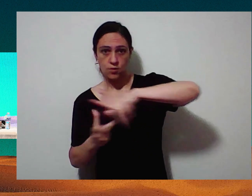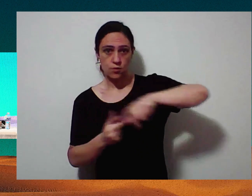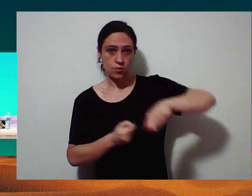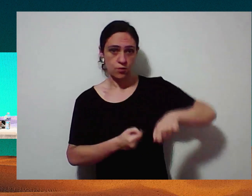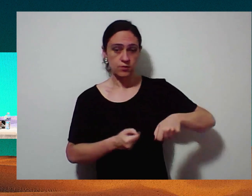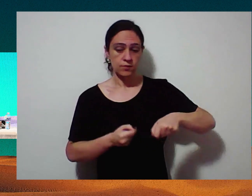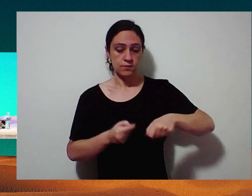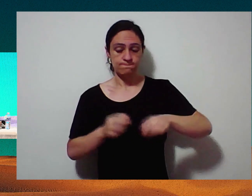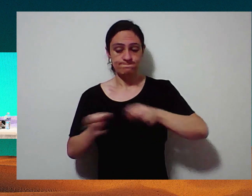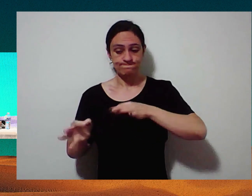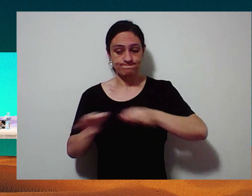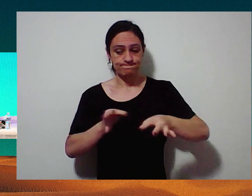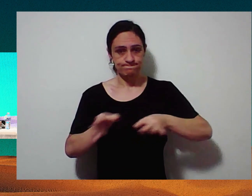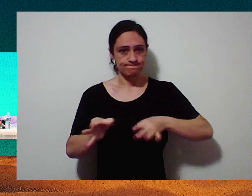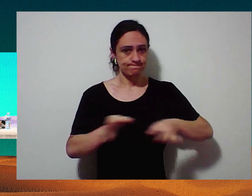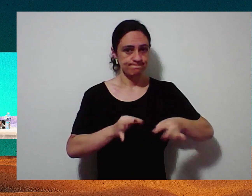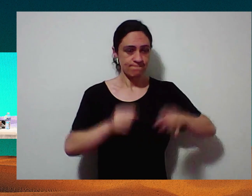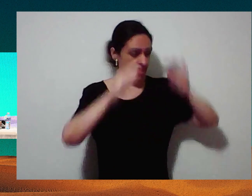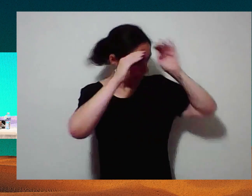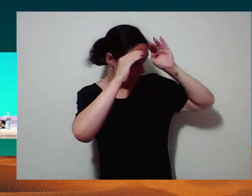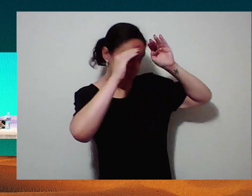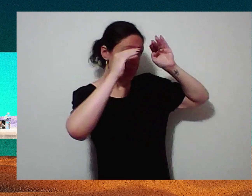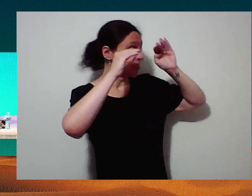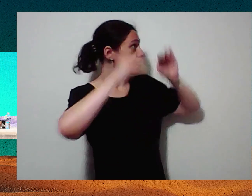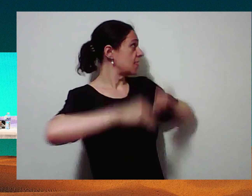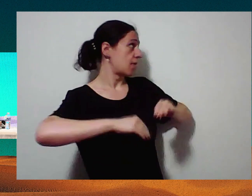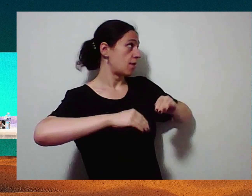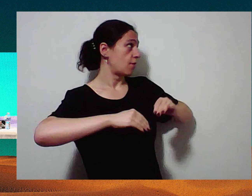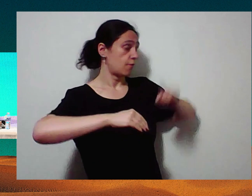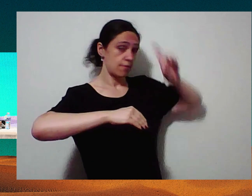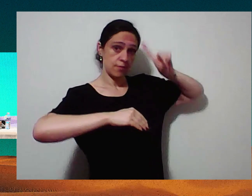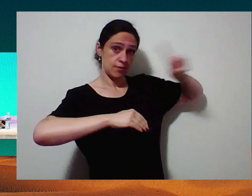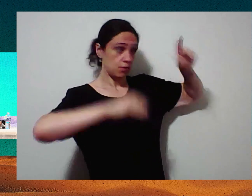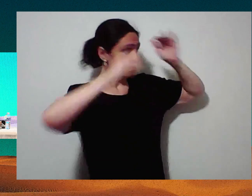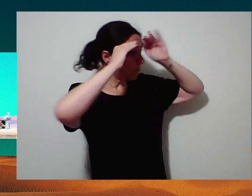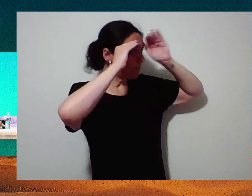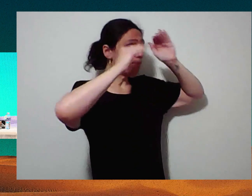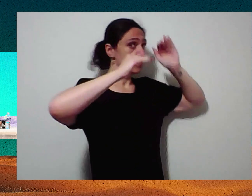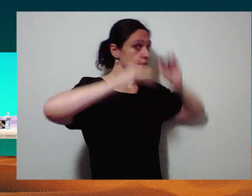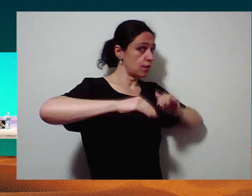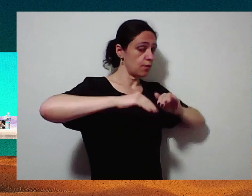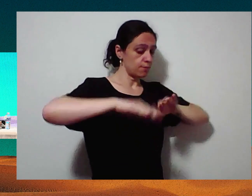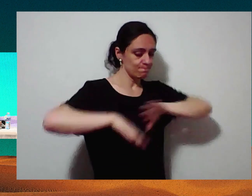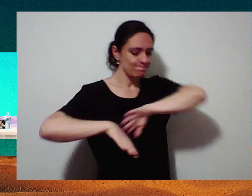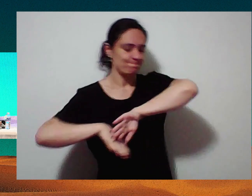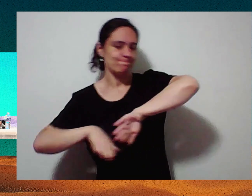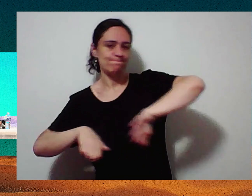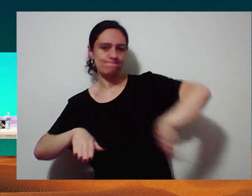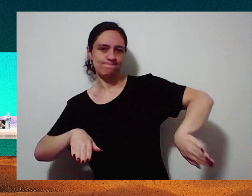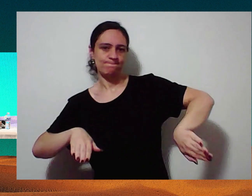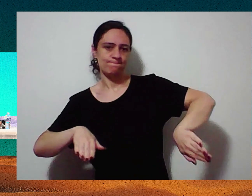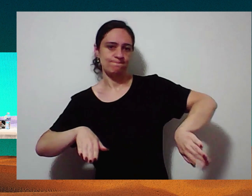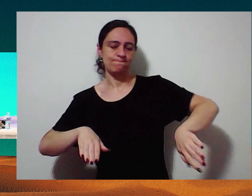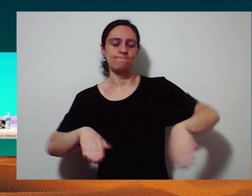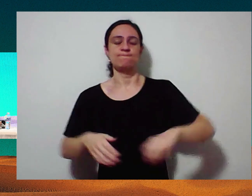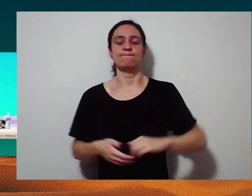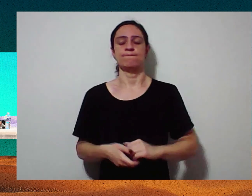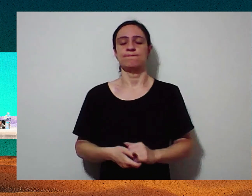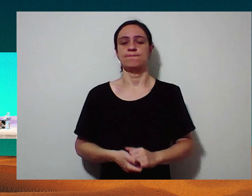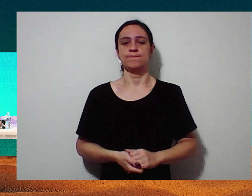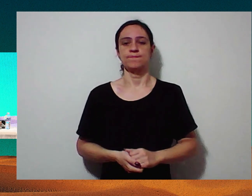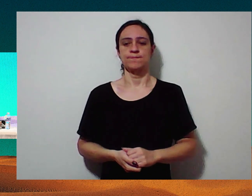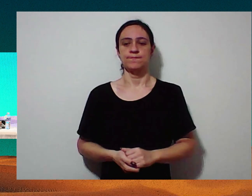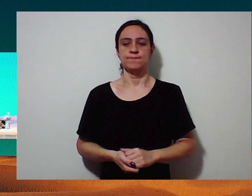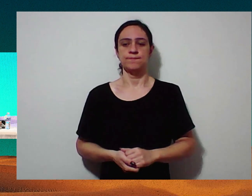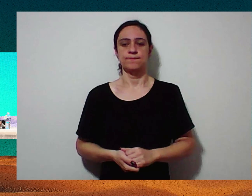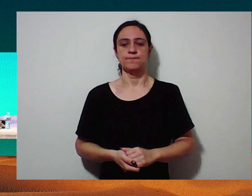está sujeito à autoridade de Deus, irmãos, no caso é Cristo, será pouco a